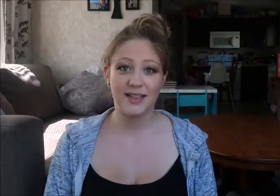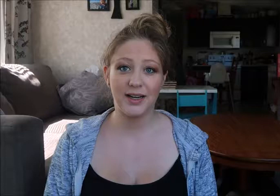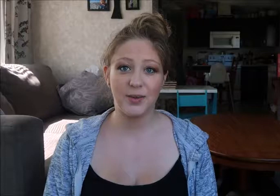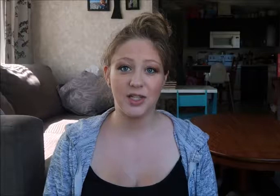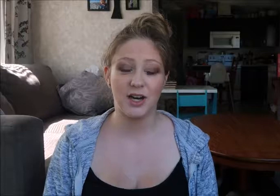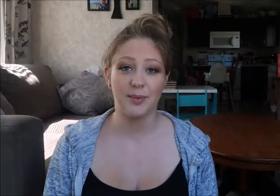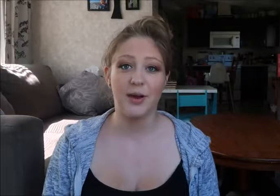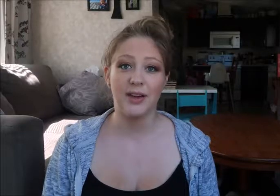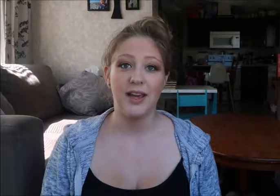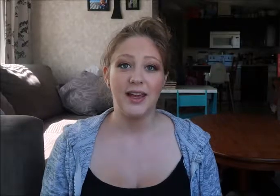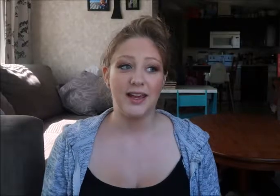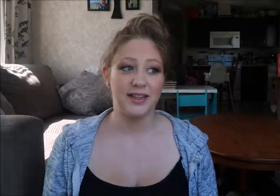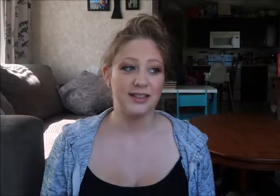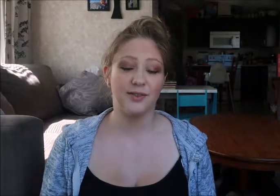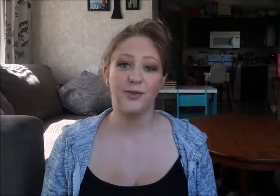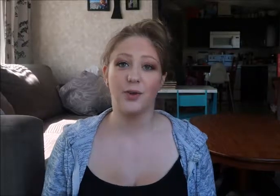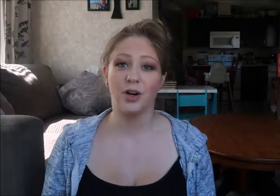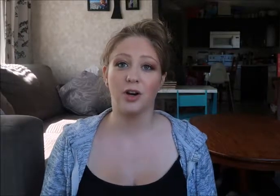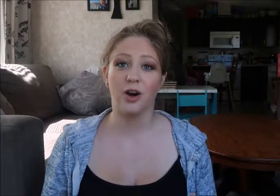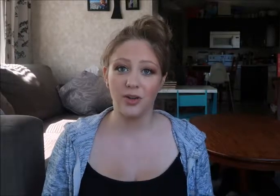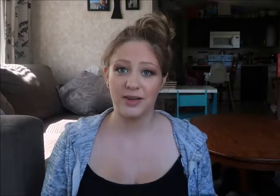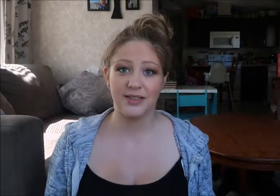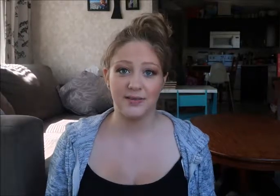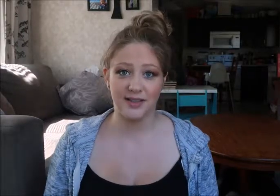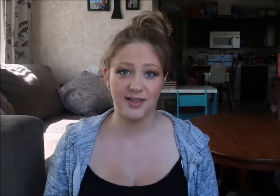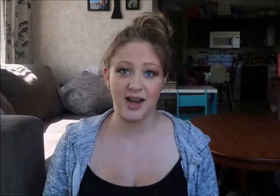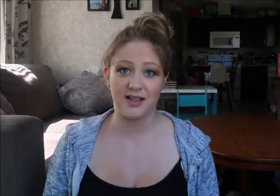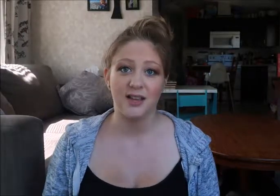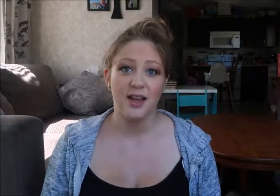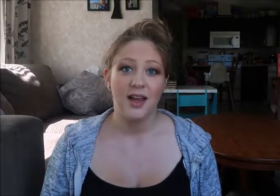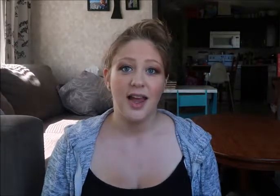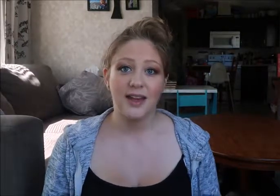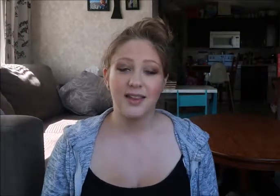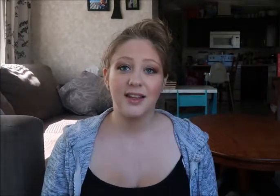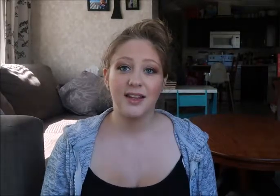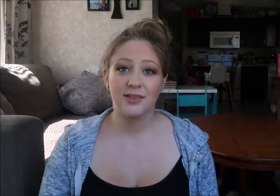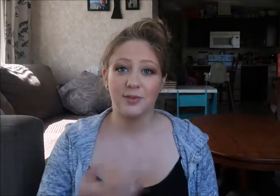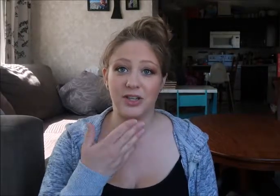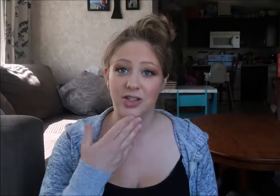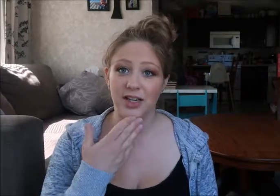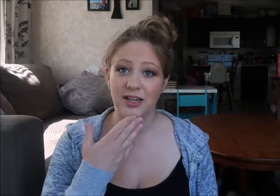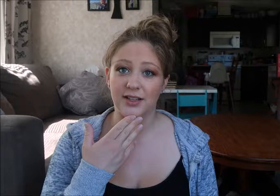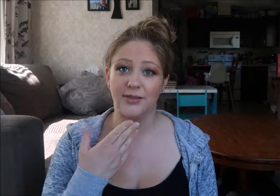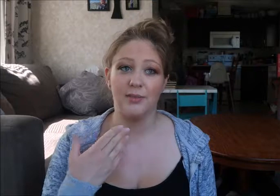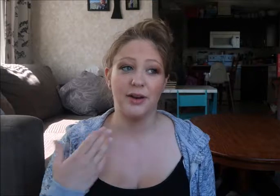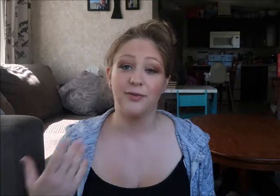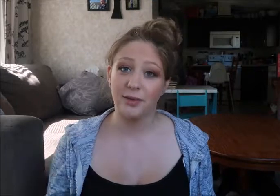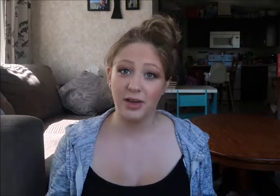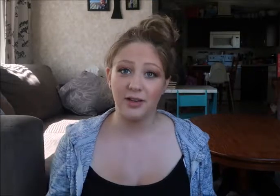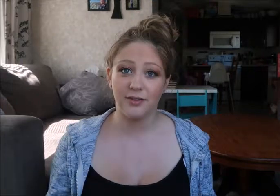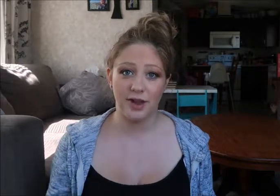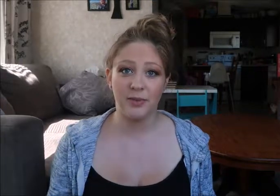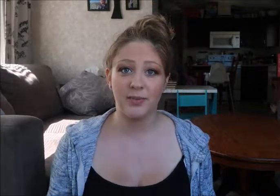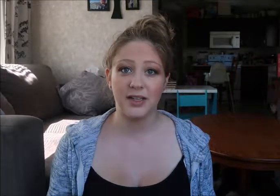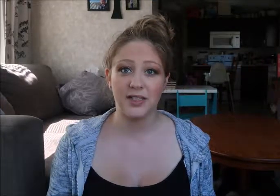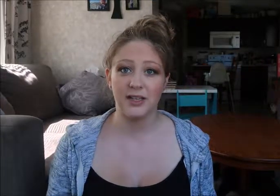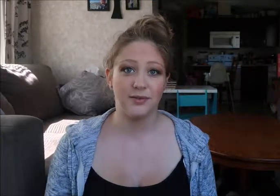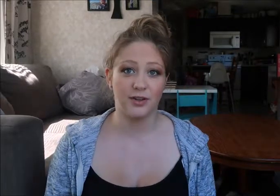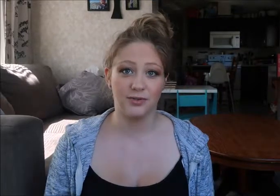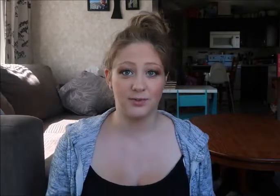that I want to talk about is for all the rest of these signs, anything that is from the chin is from a female family relative or just